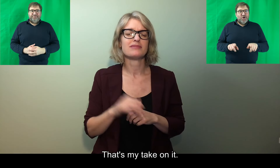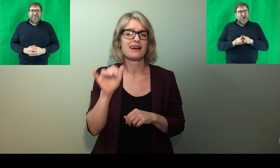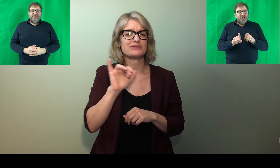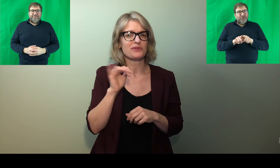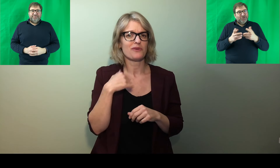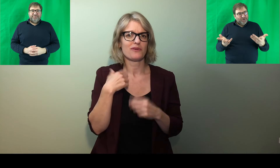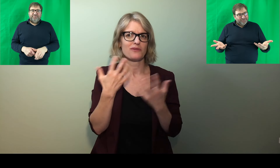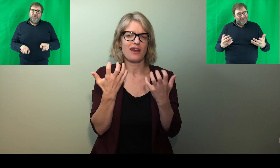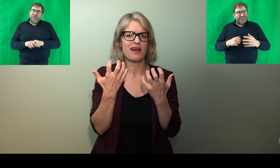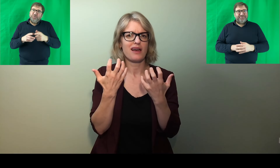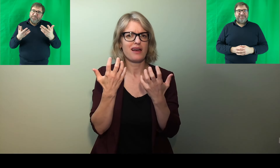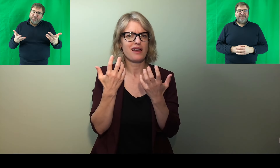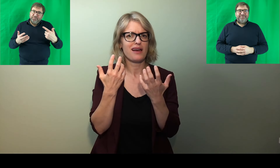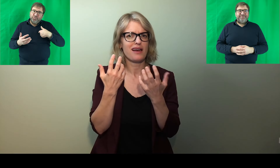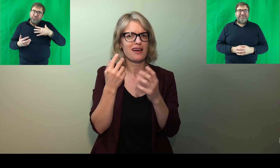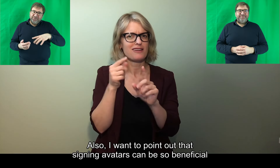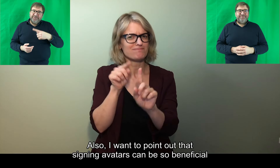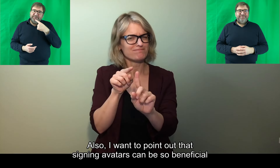on it.